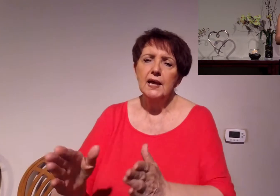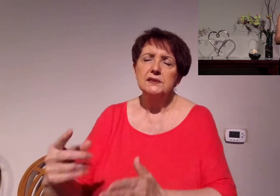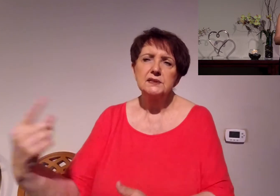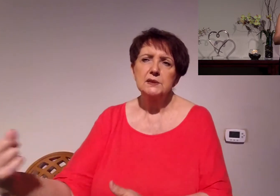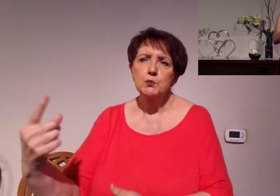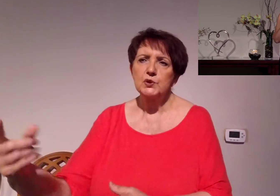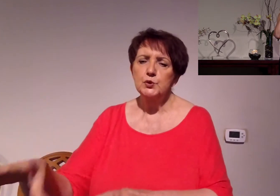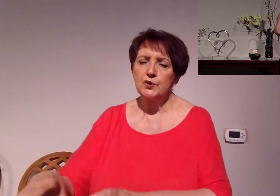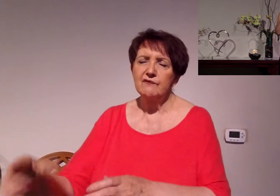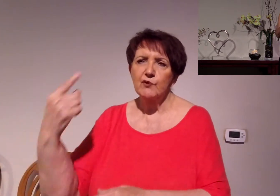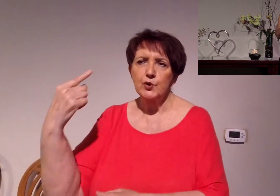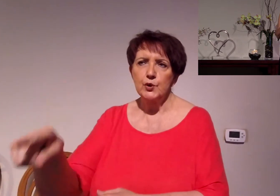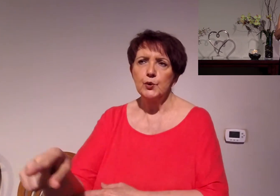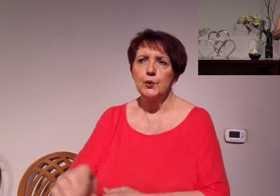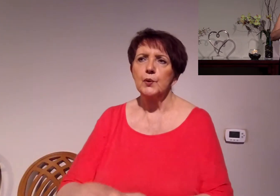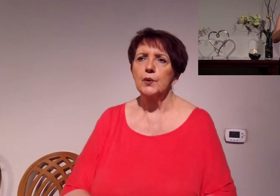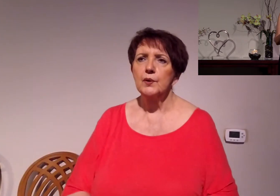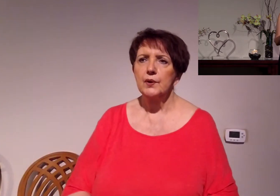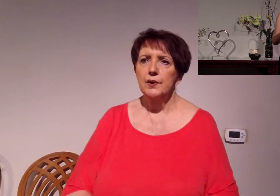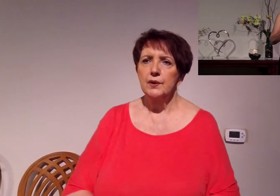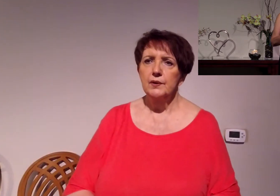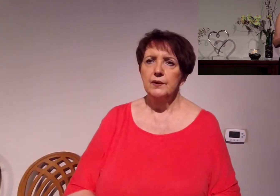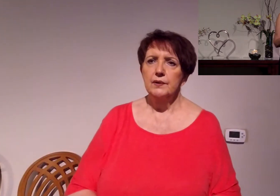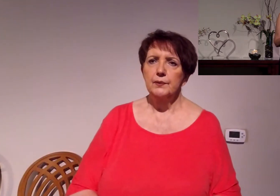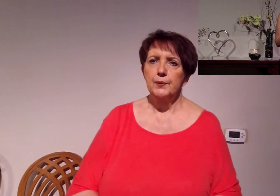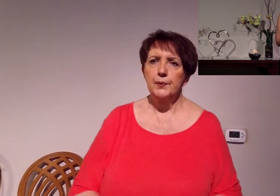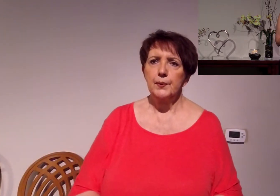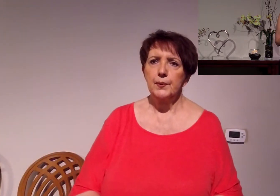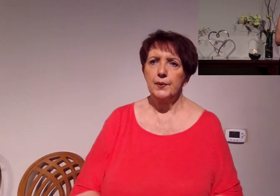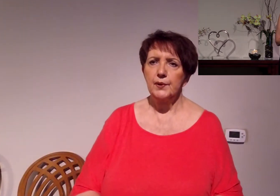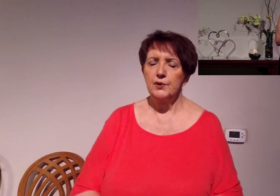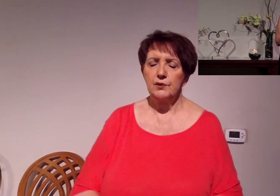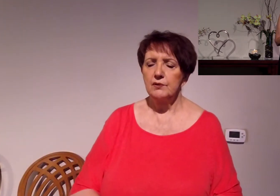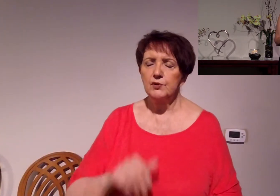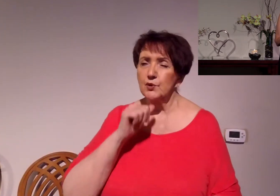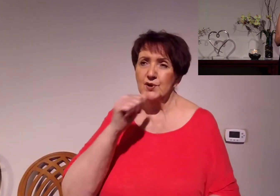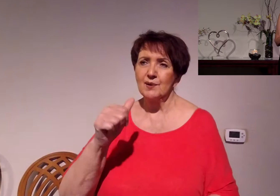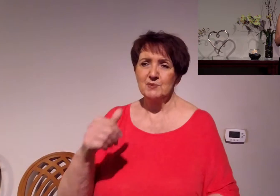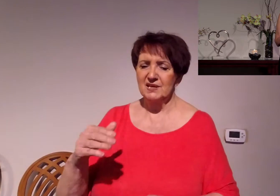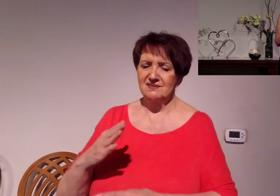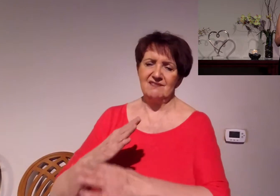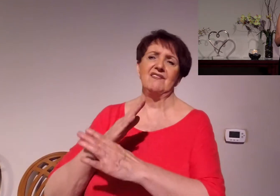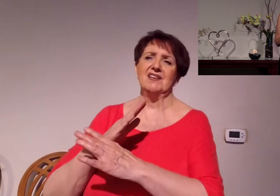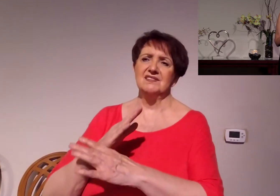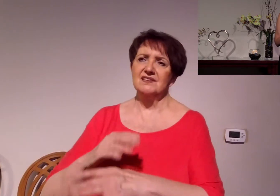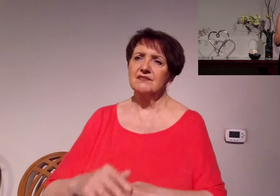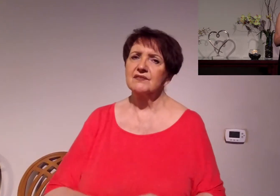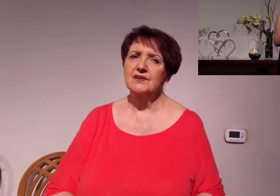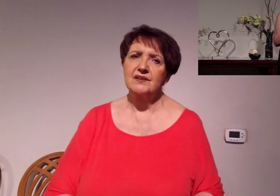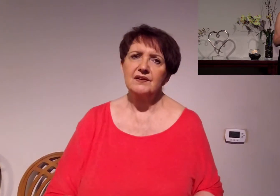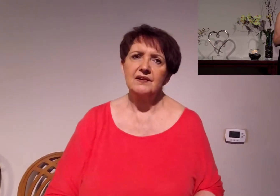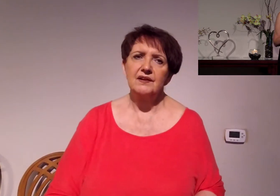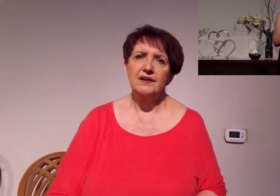not defended or we're not attacking, blaming, judging, shoulding on ourselves or the other person.